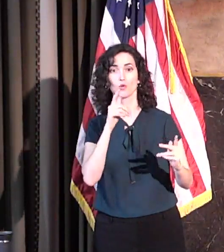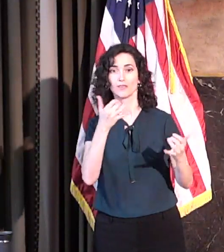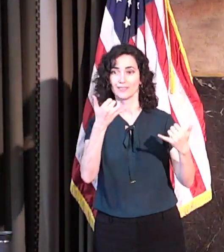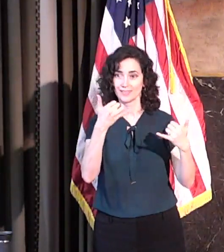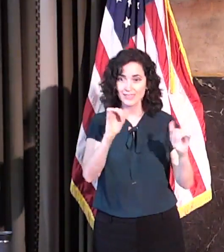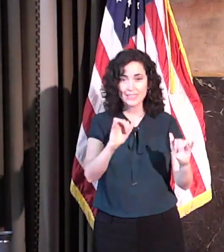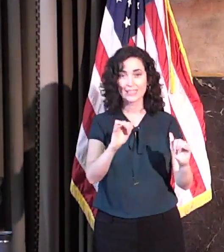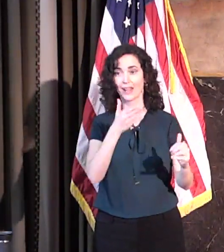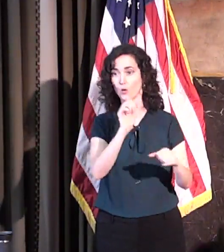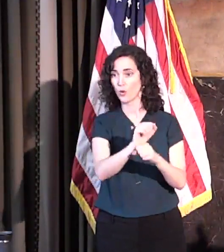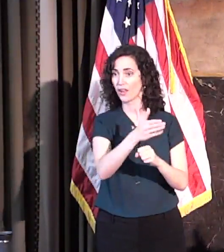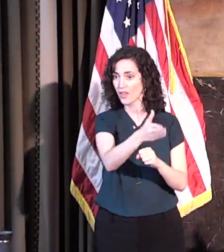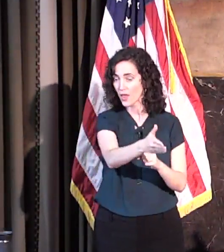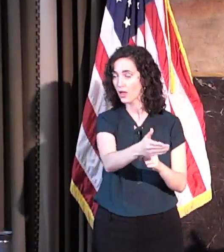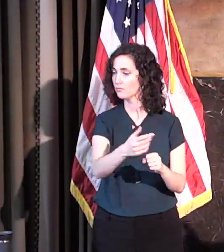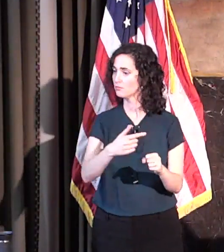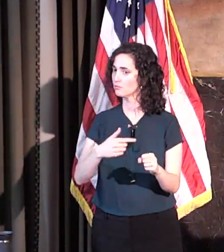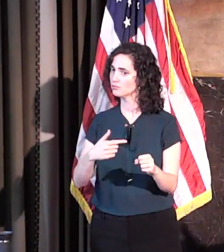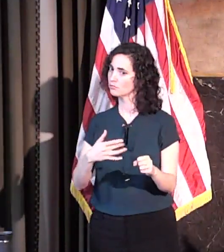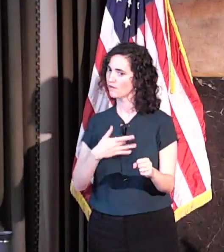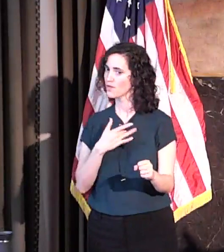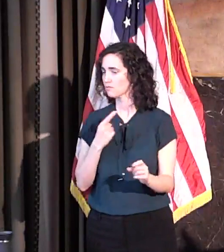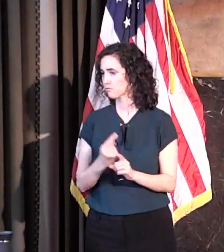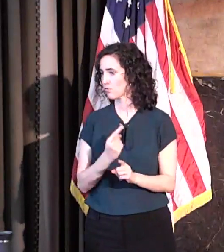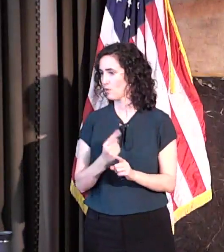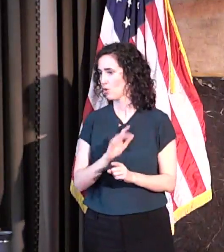at LSU based on that report, the